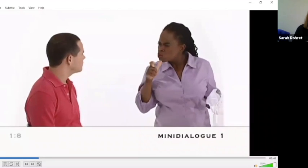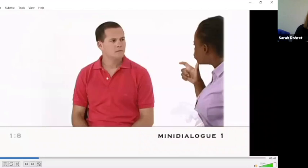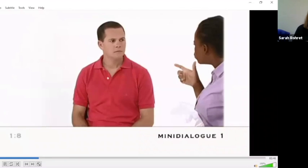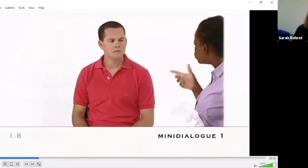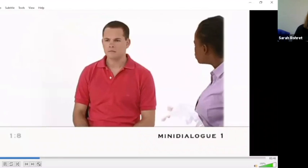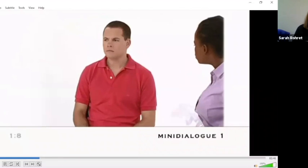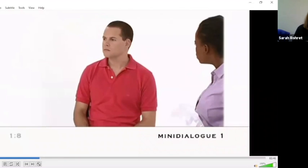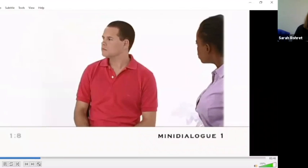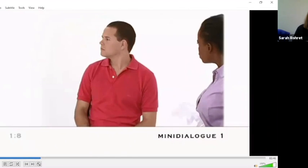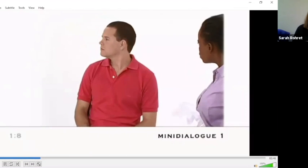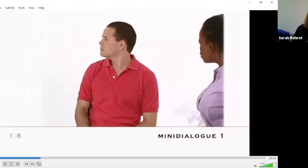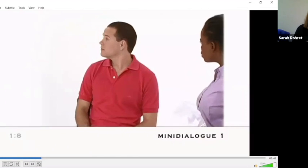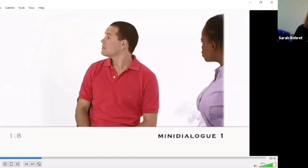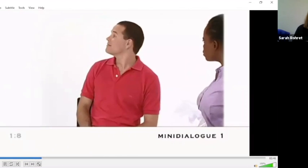Him.